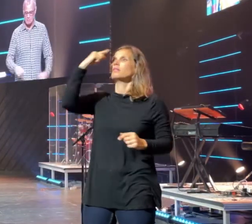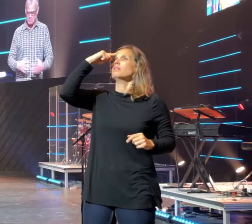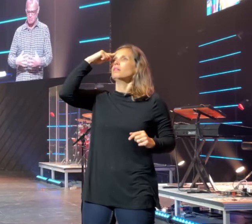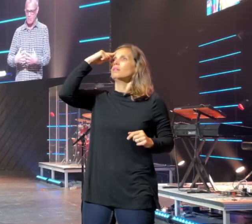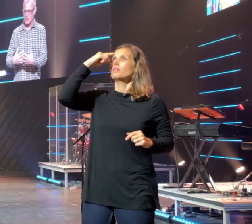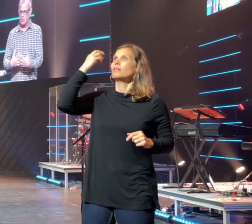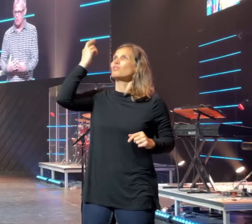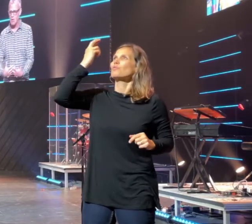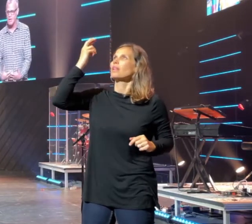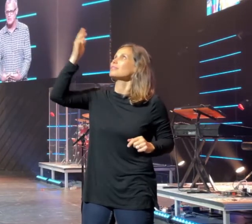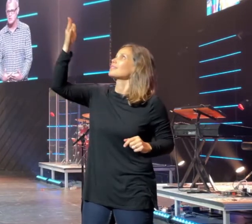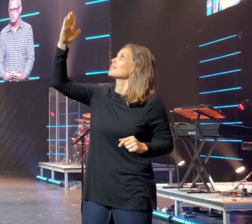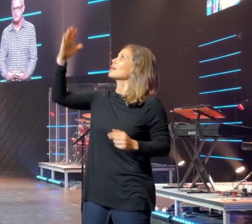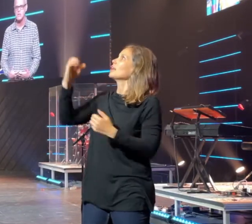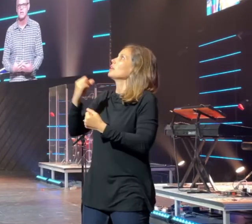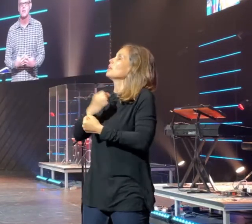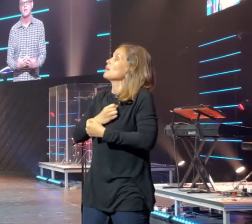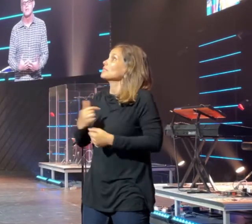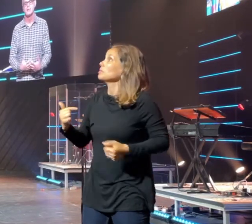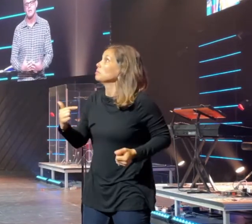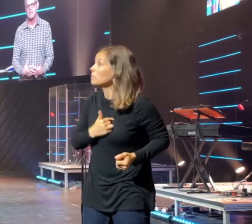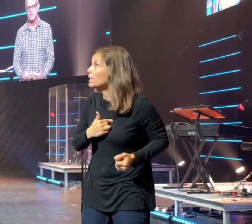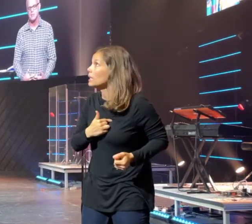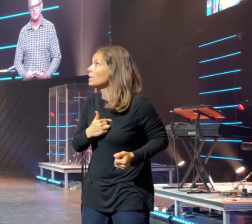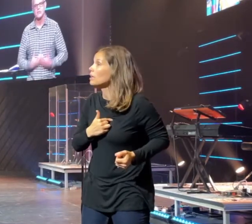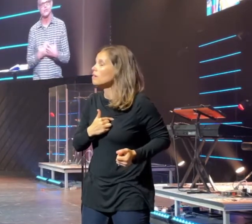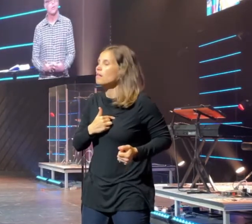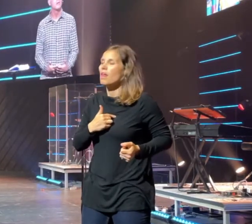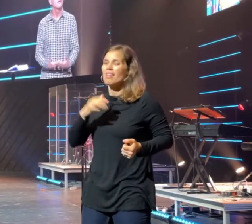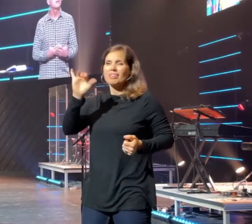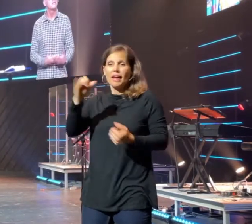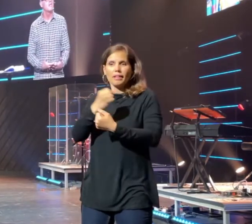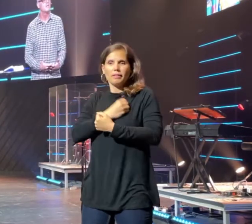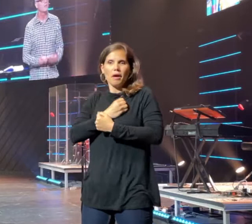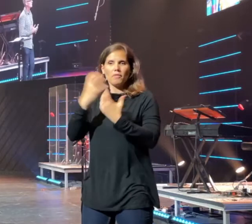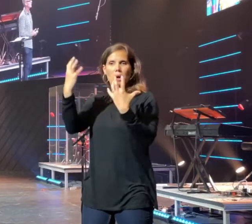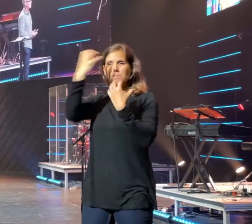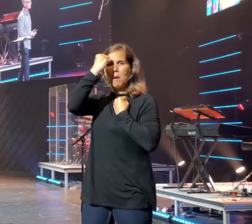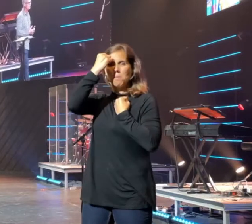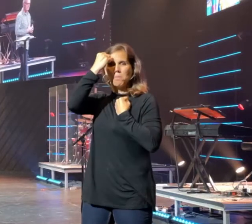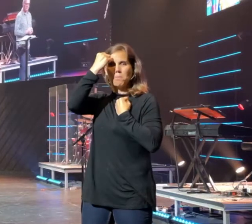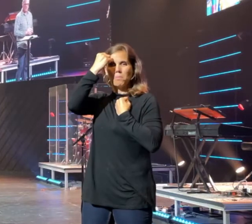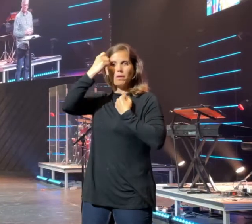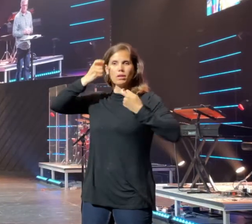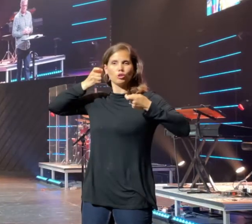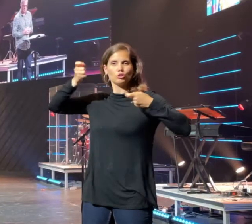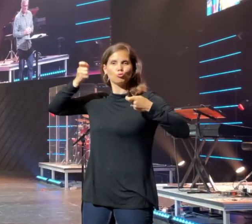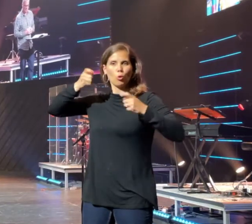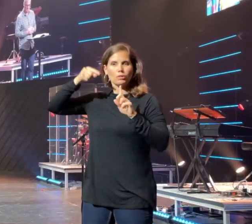God. And when Paul had this experience, the love of God became the controlling center of